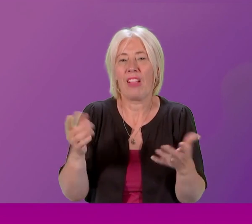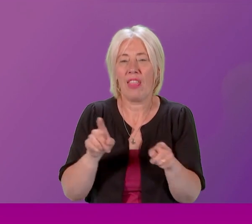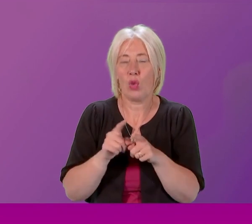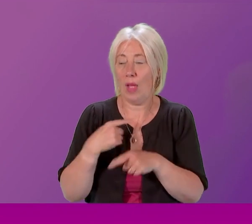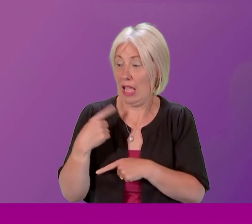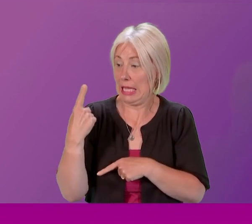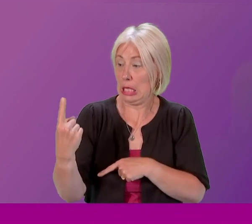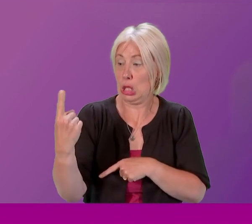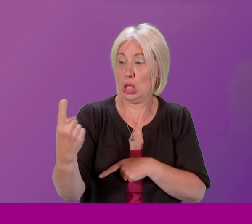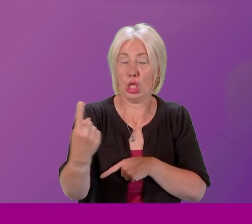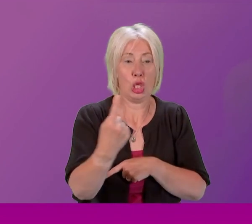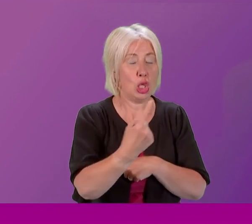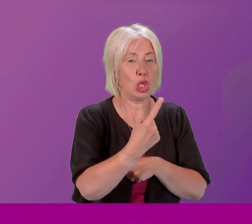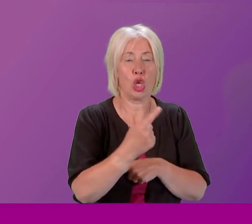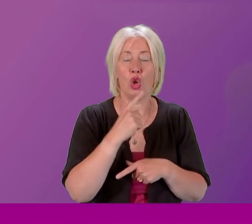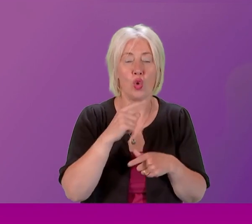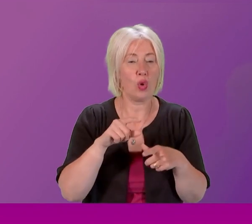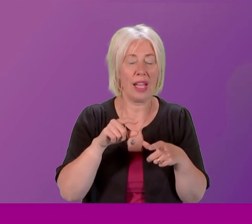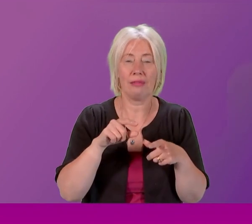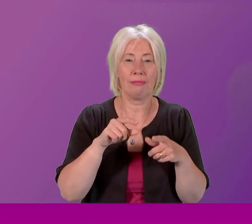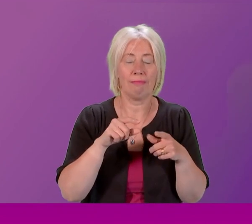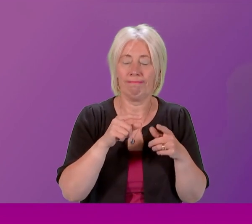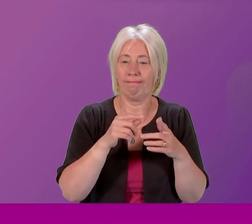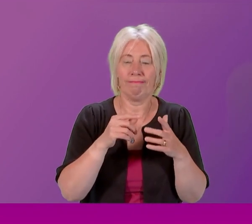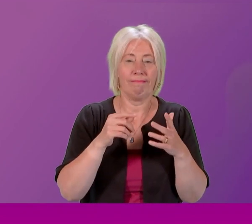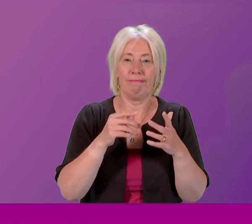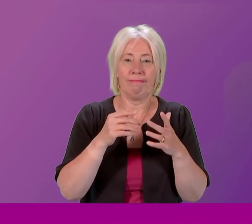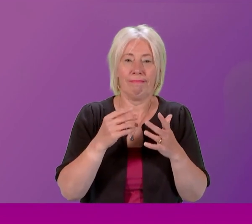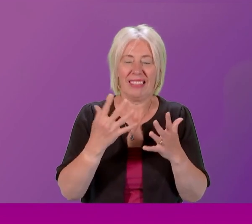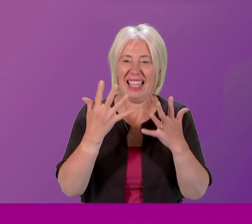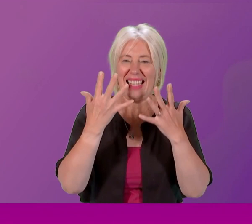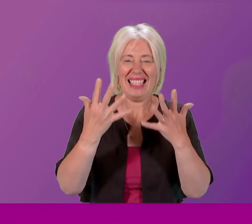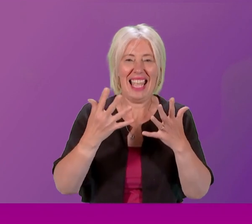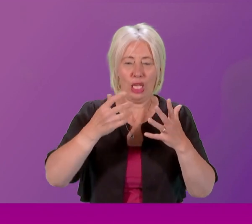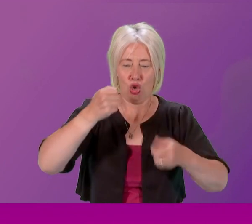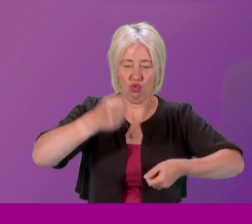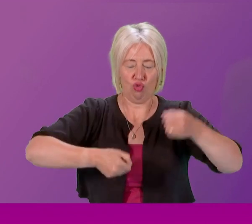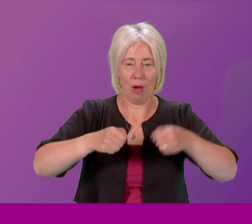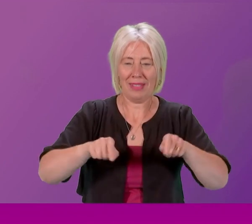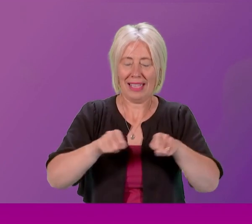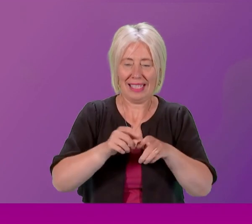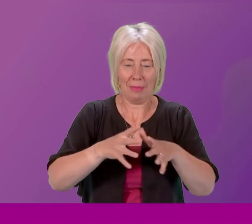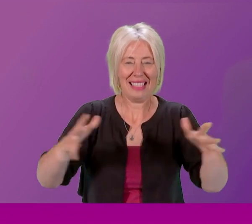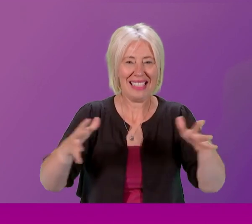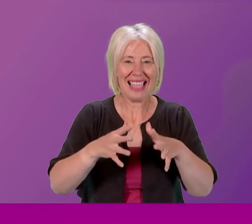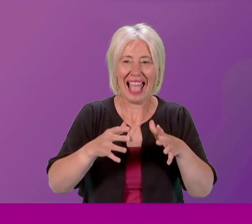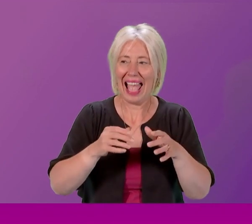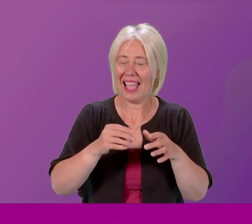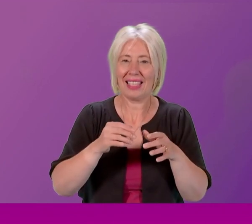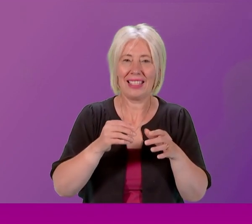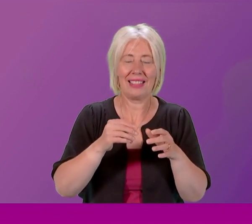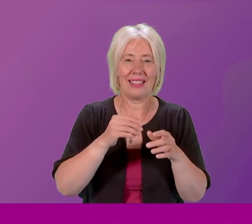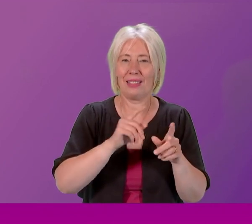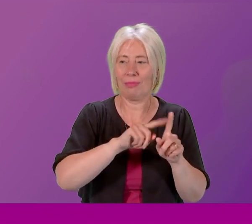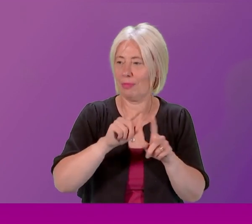each one of us. You know, you can line up 10 snare drums of the same make, the same size, the same model, you name it, but